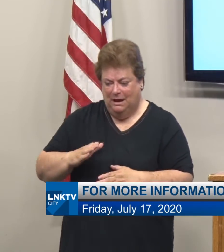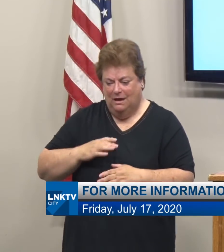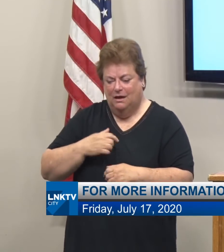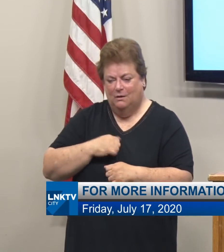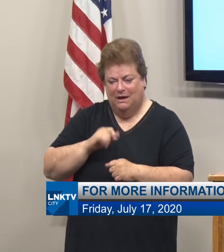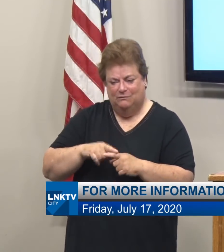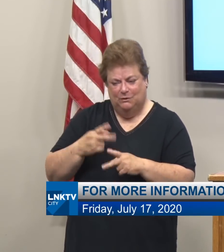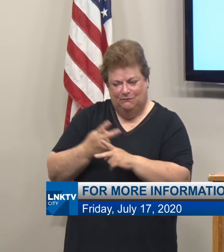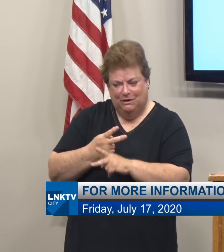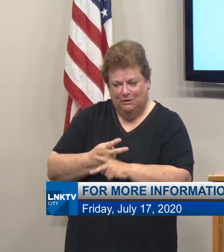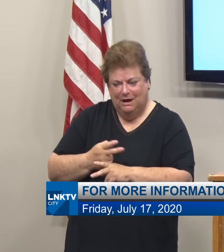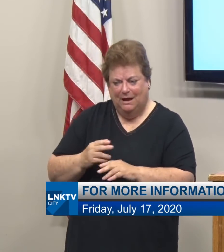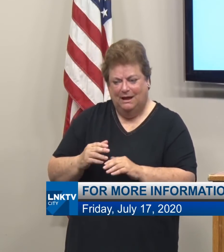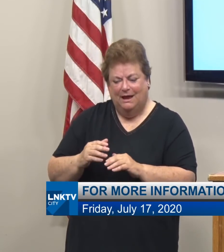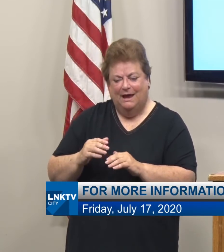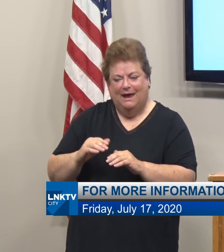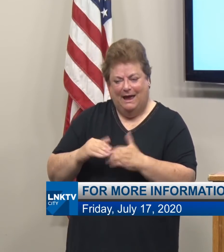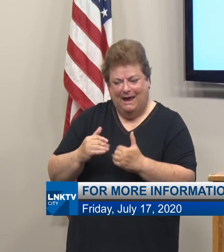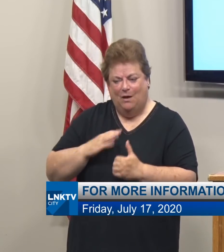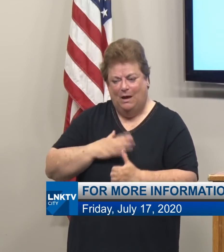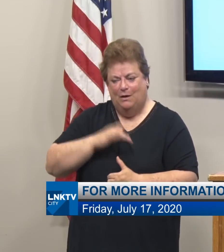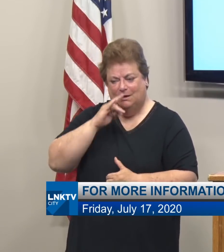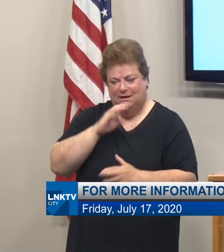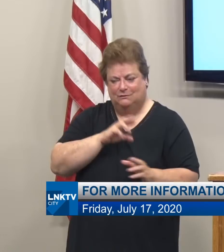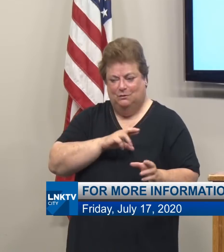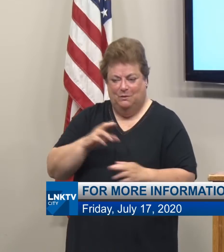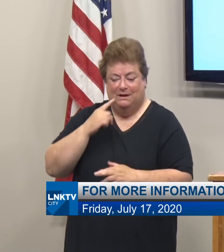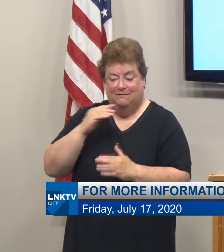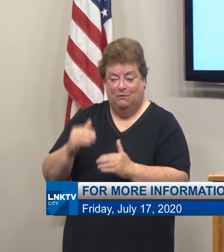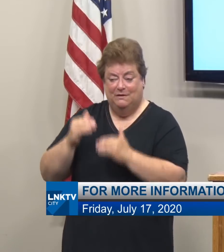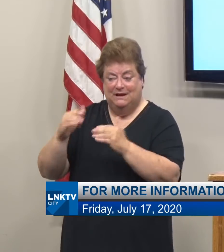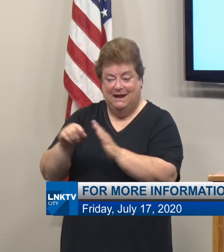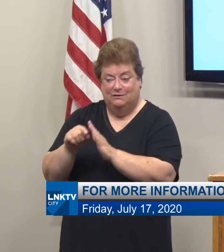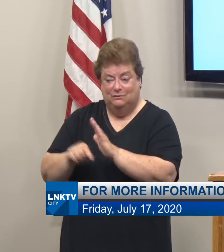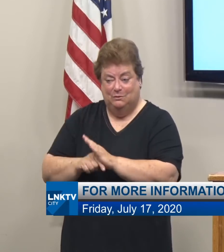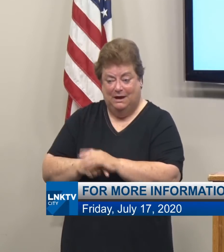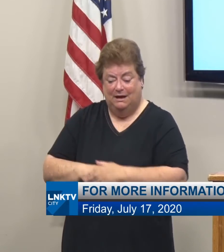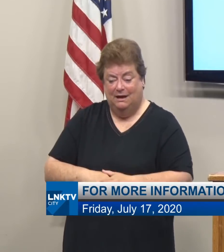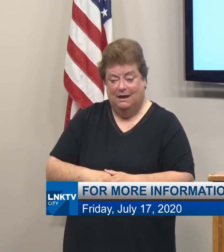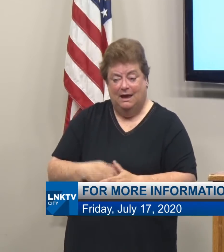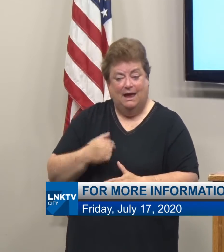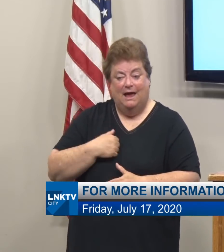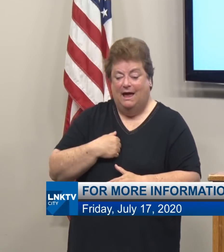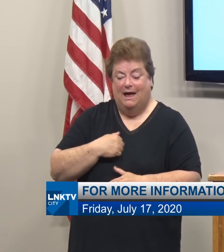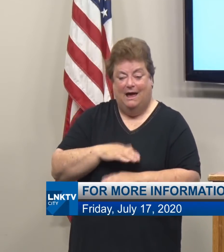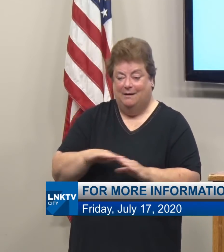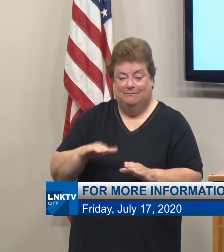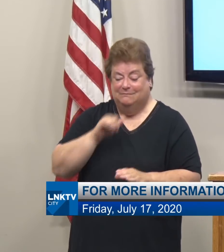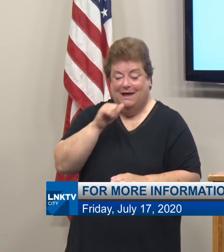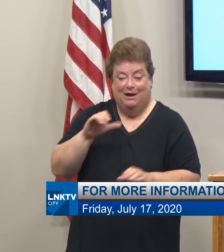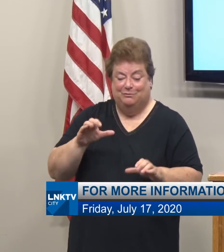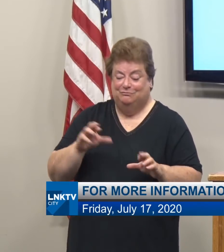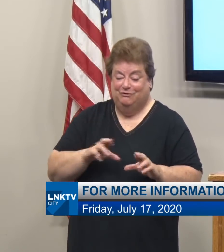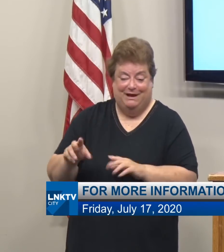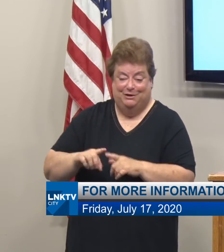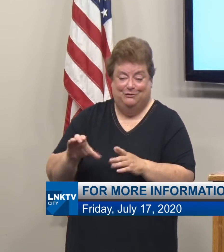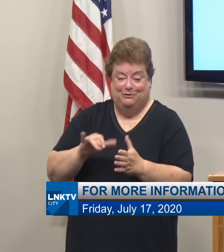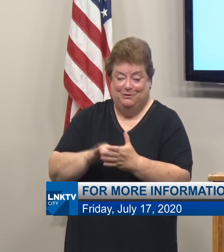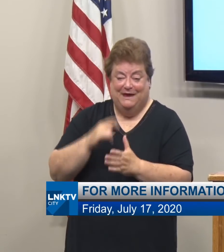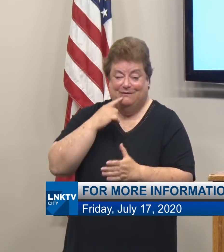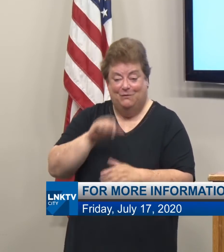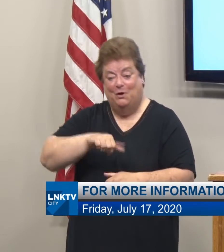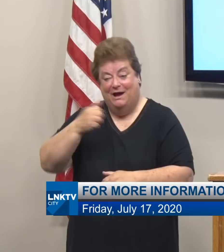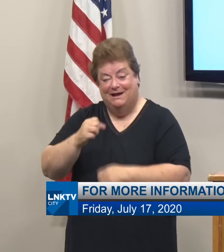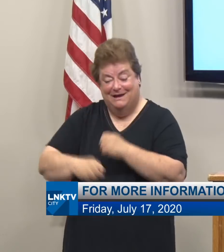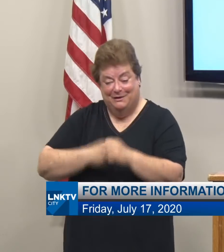the syllabus and make sure that our kids are ready for the next grades. I don't know if I'm ready to do that again for another year. It is really tough. So